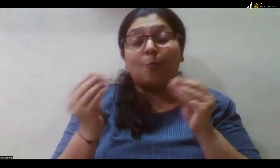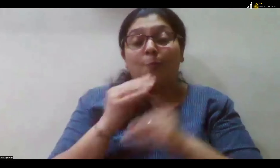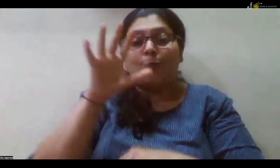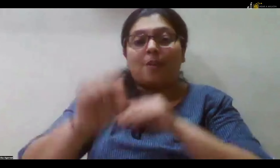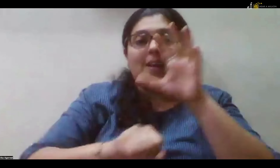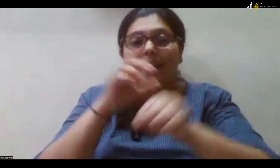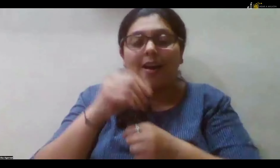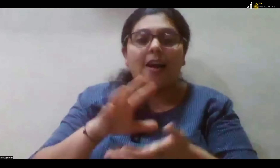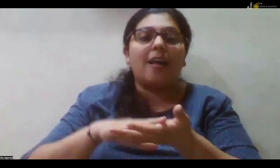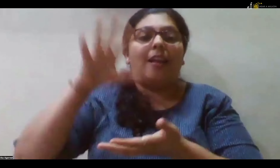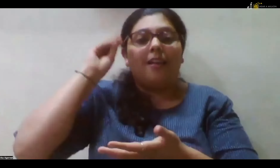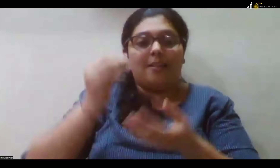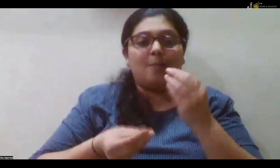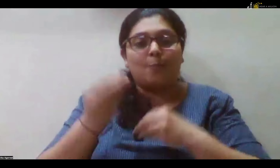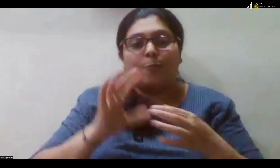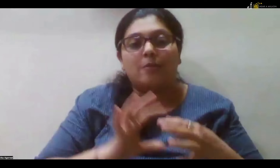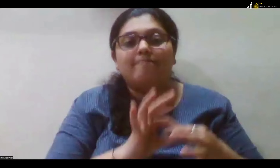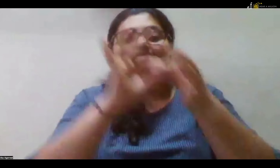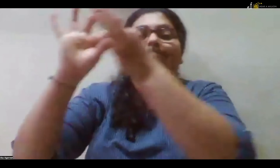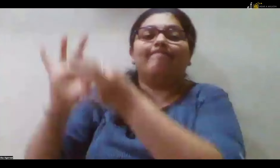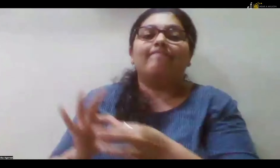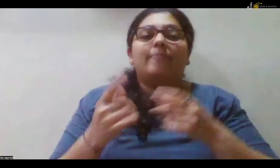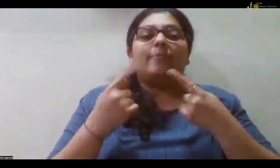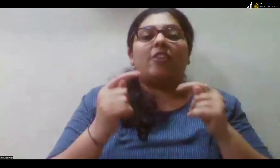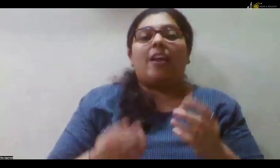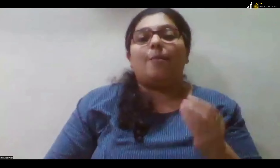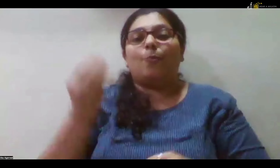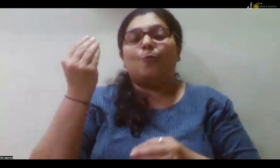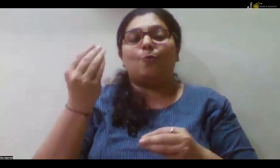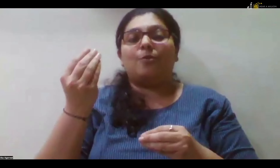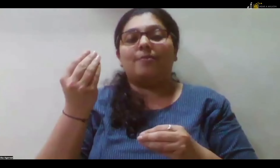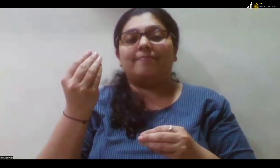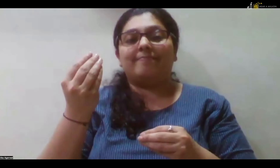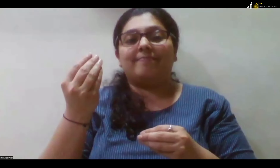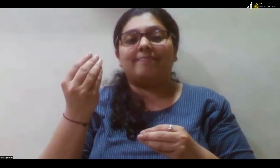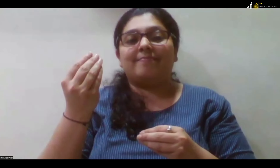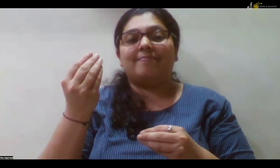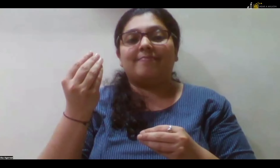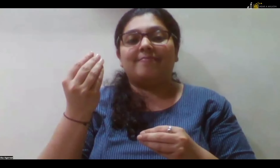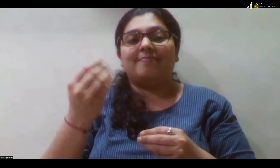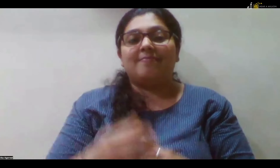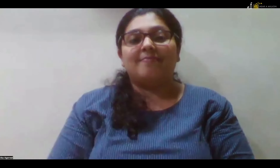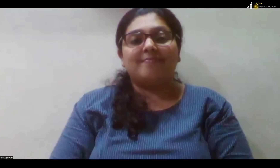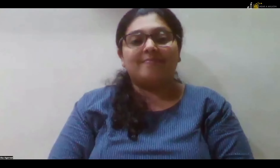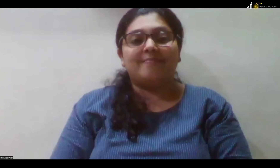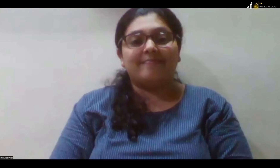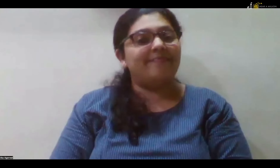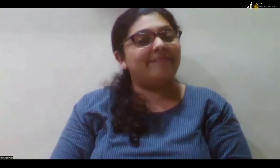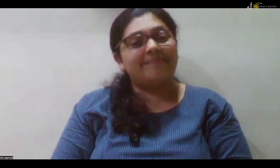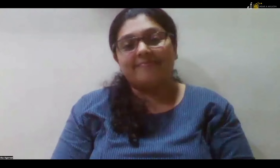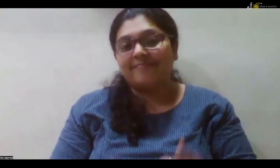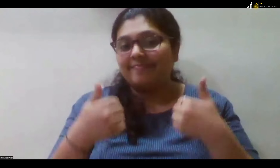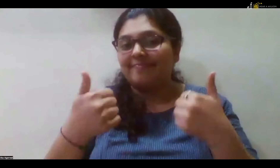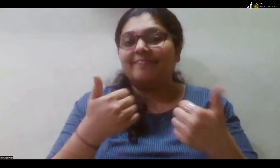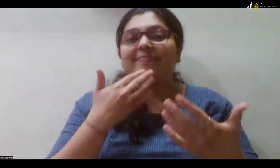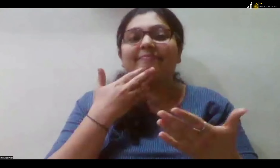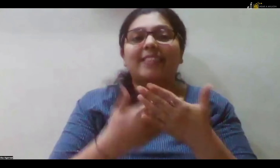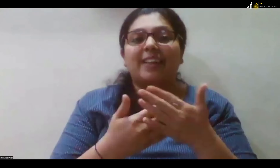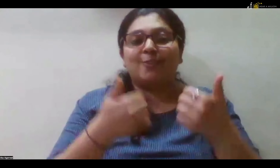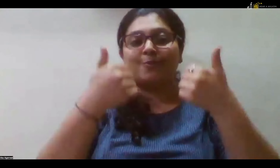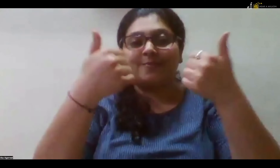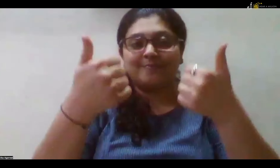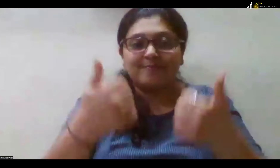a series of workshops. We have to reach out, we have to mobilize, and definitely try to create more unity within